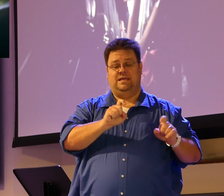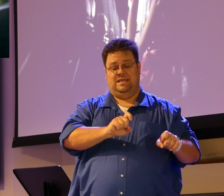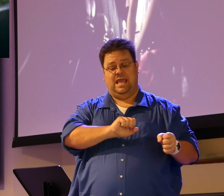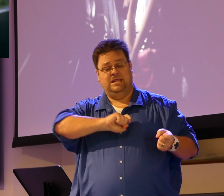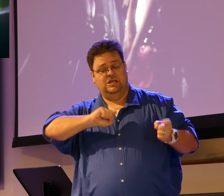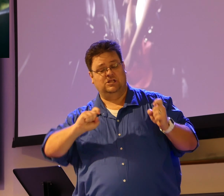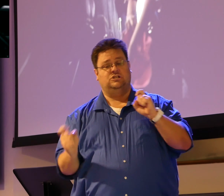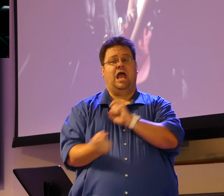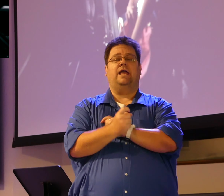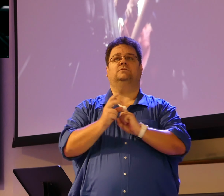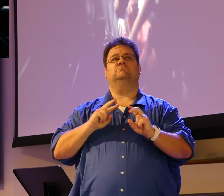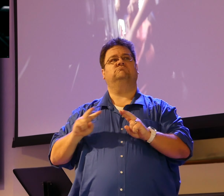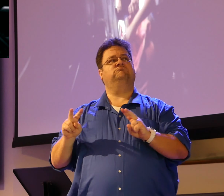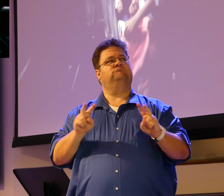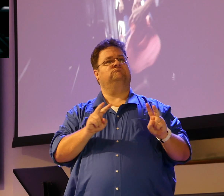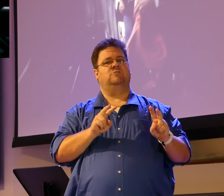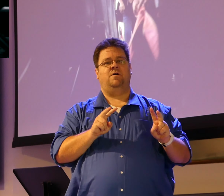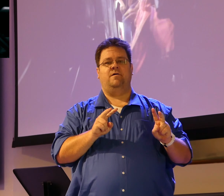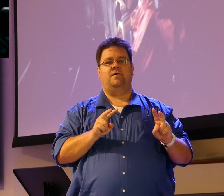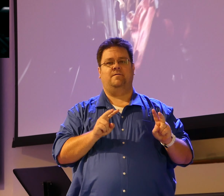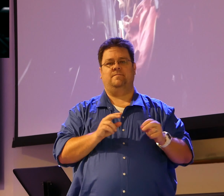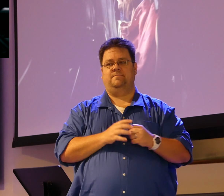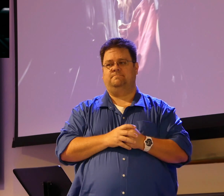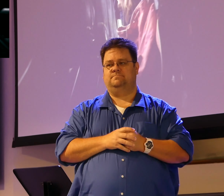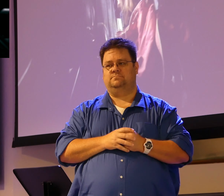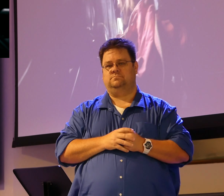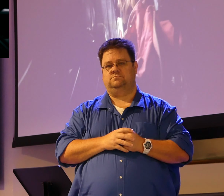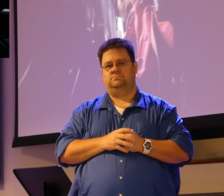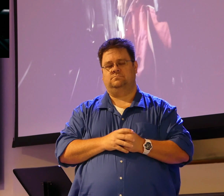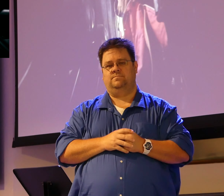but it also changes the way you look around yourself